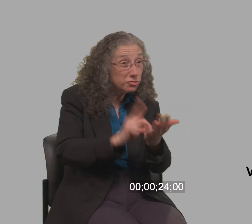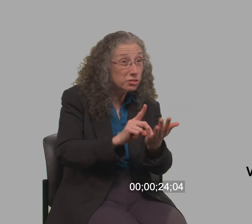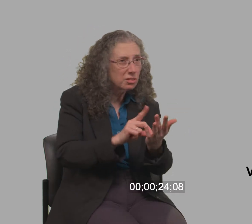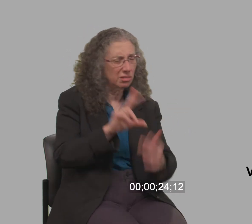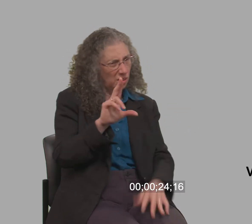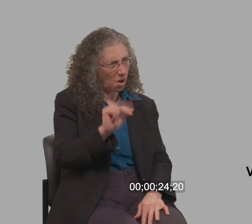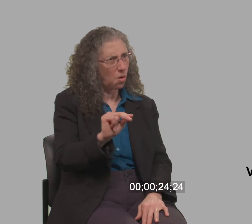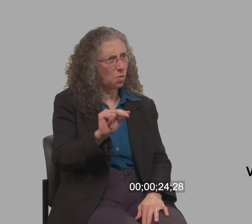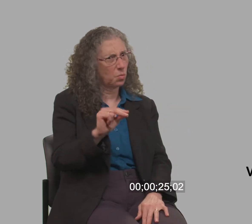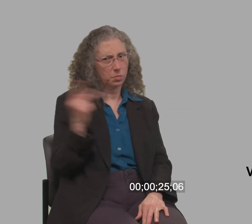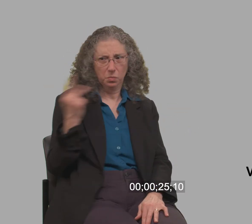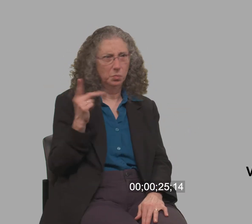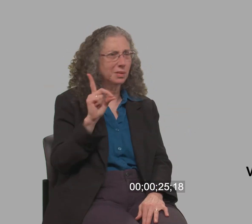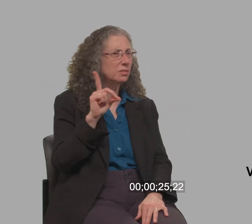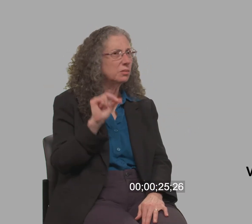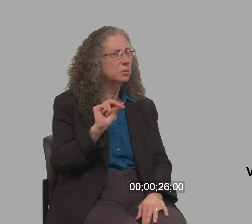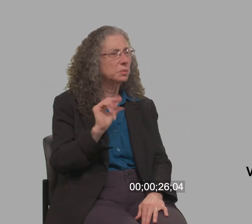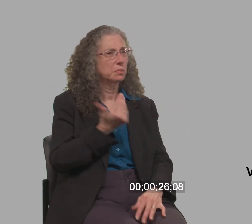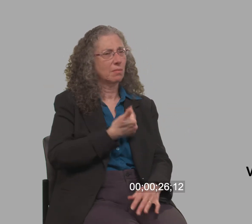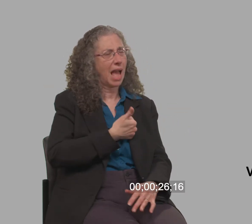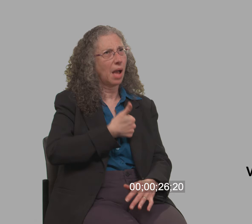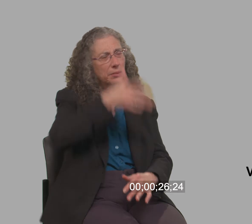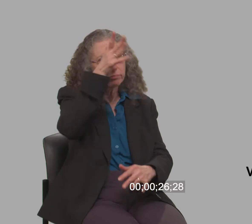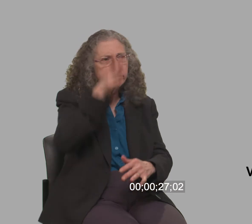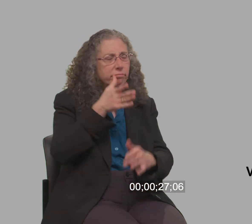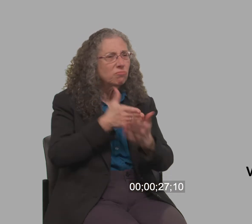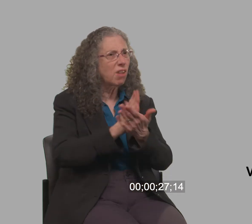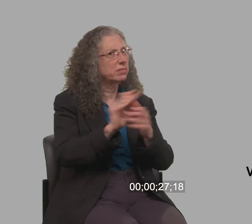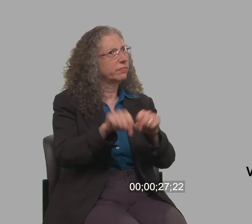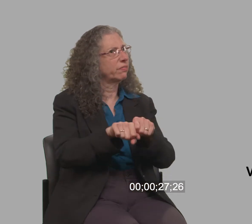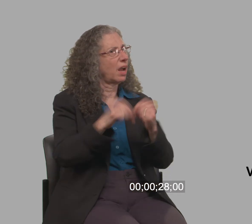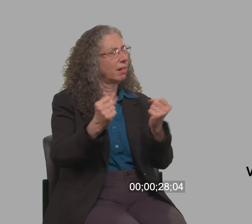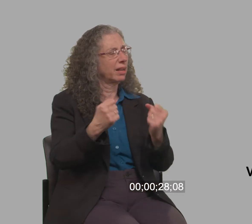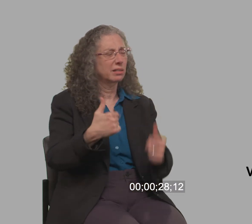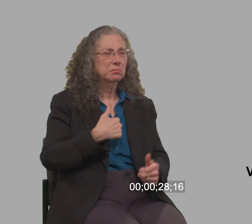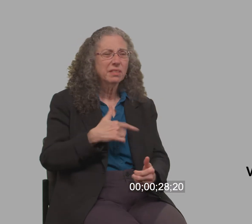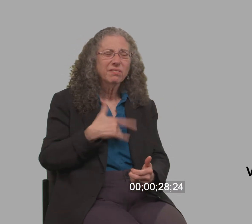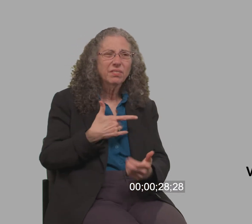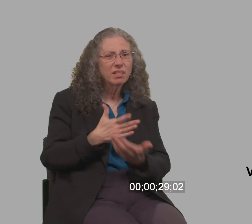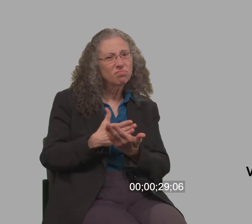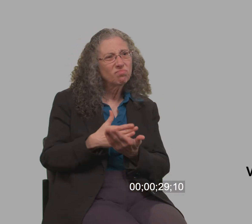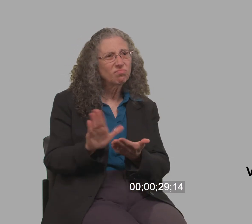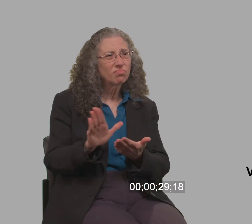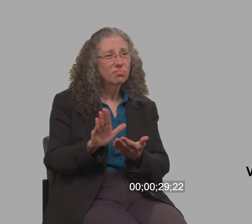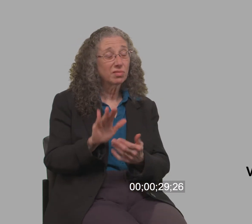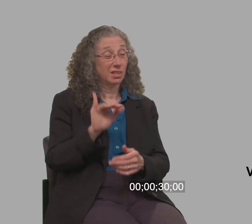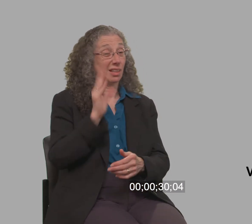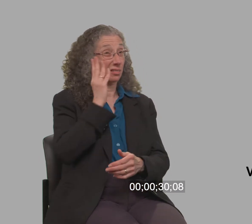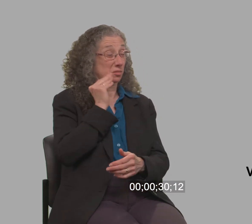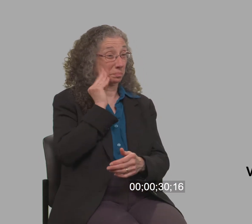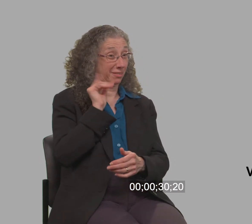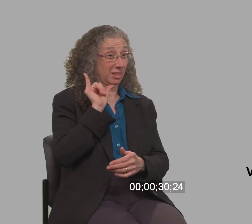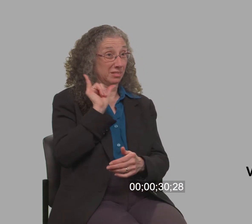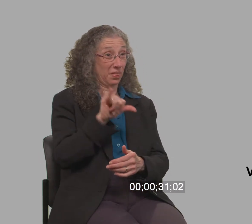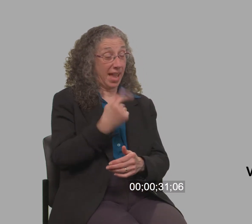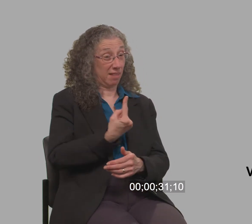be deciding who the caretakers are of our children. That's what we do as parents, and in that moment, my parental rights were